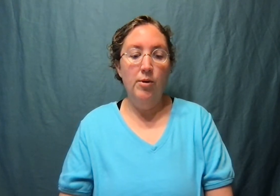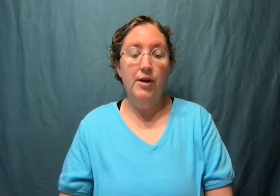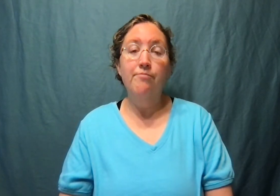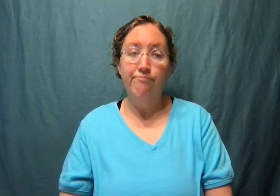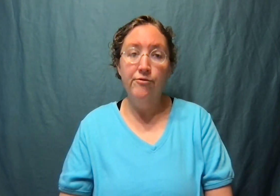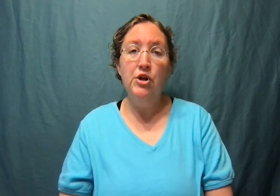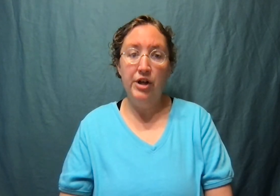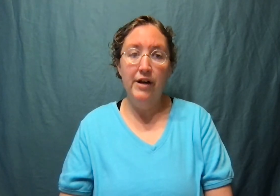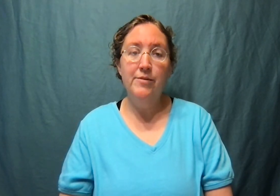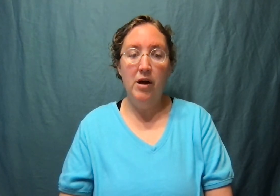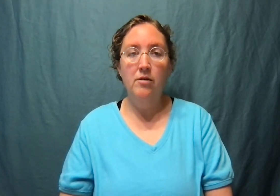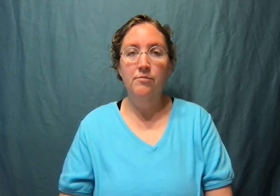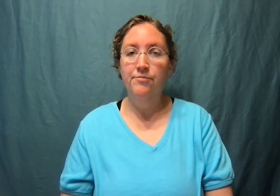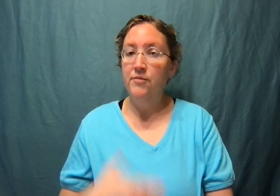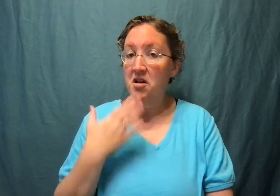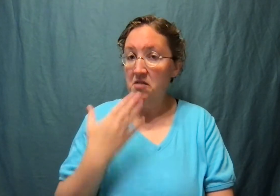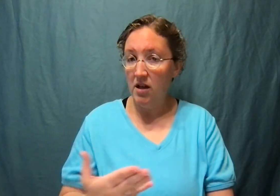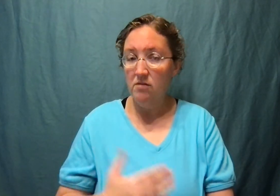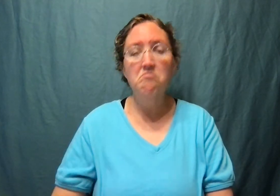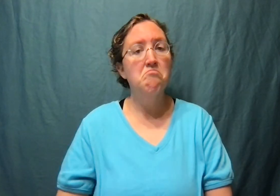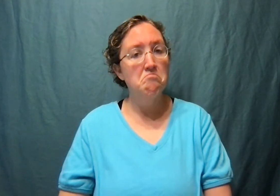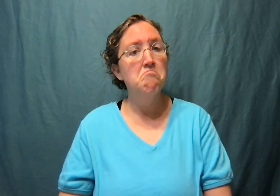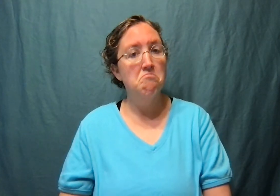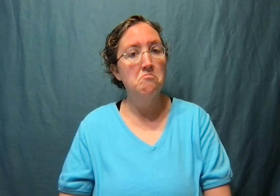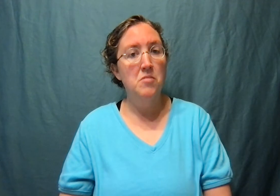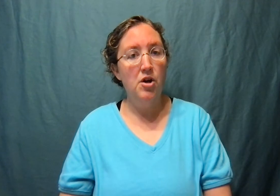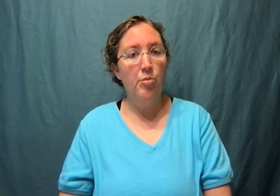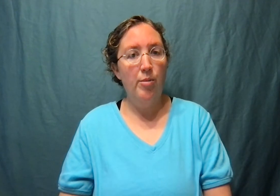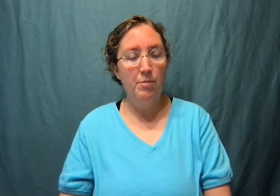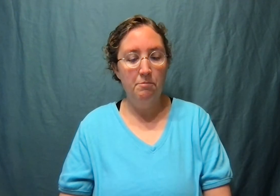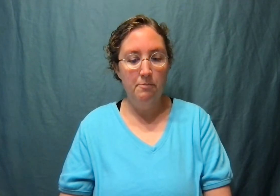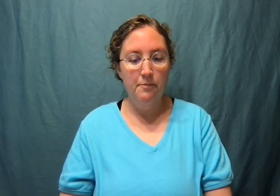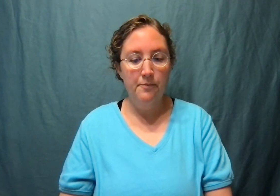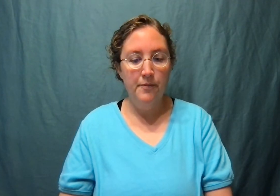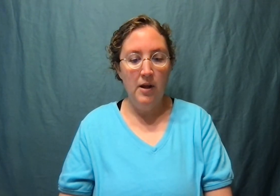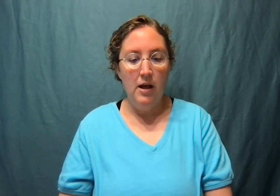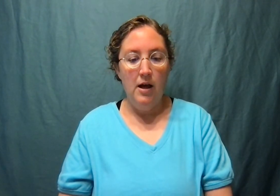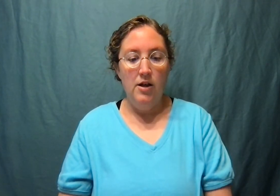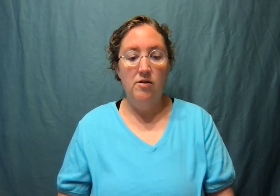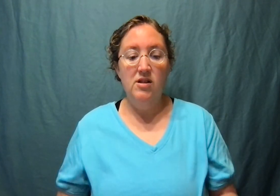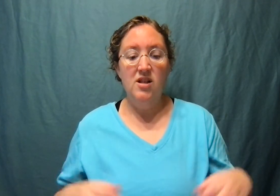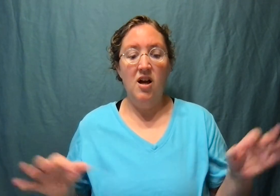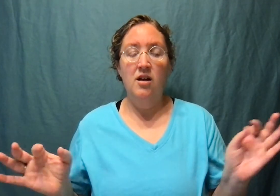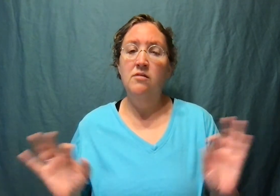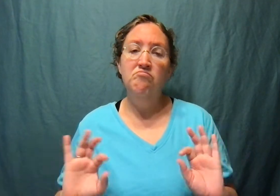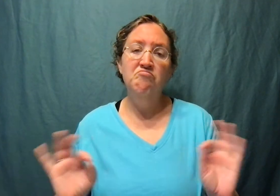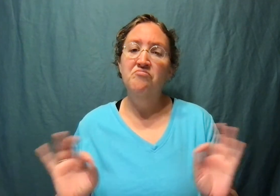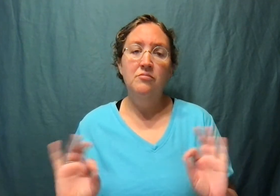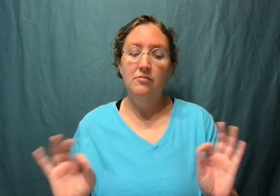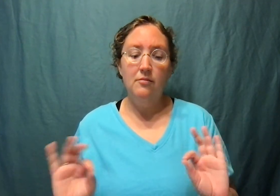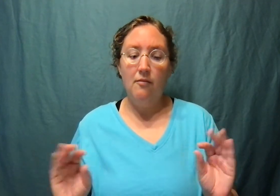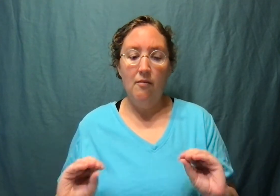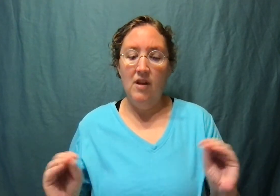Informally, you can nod and smile. No problem. You can sign